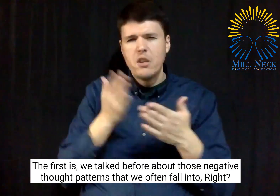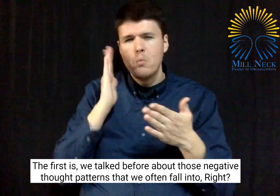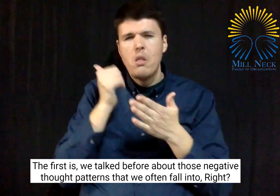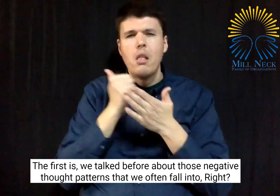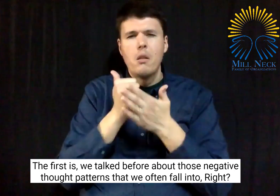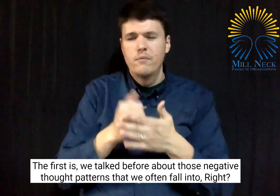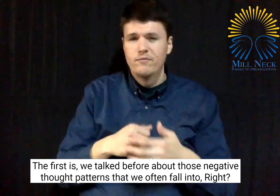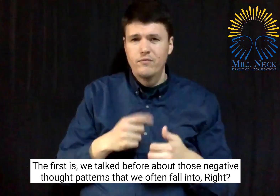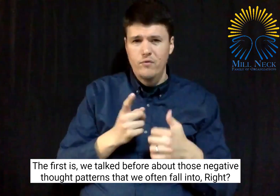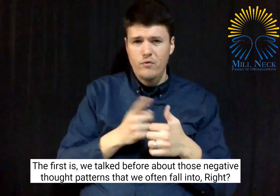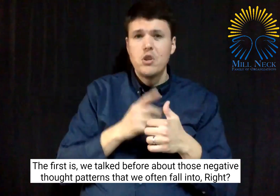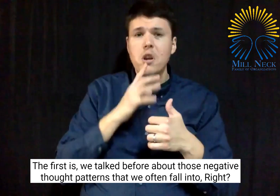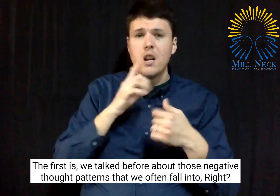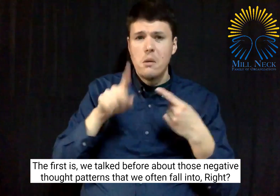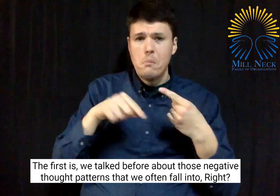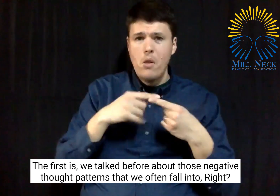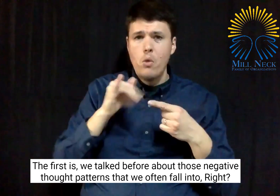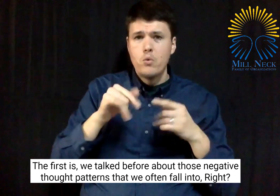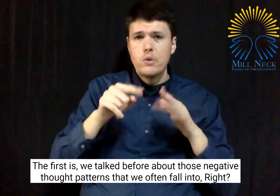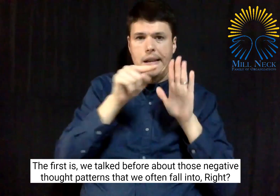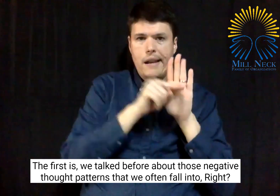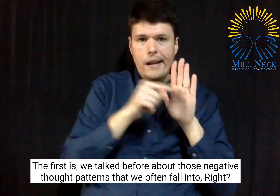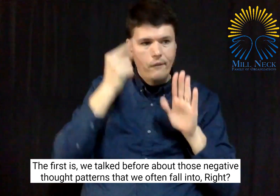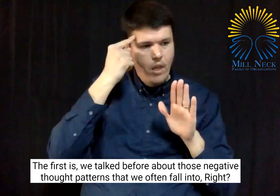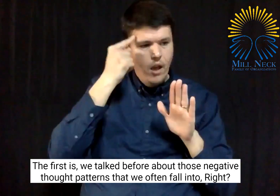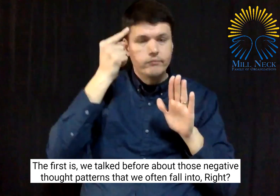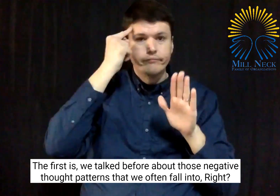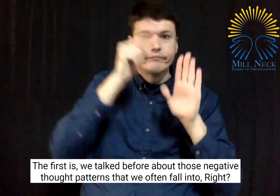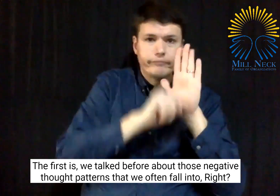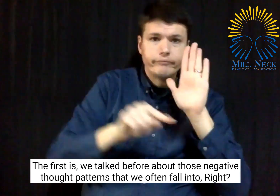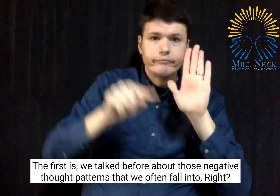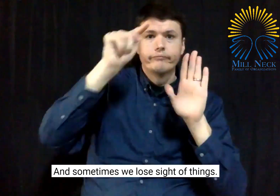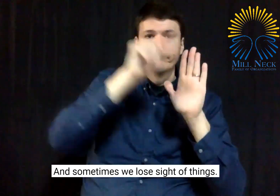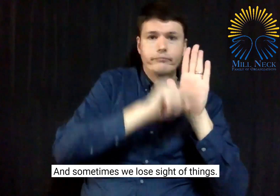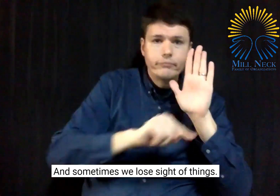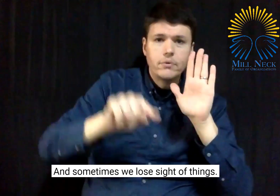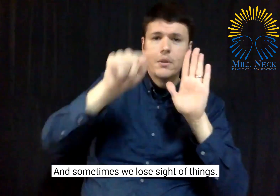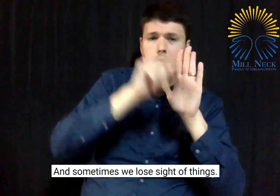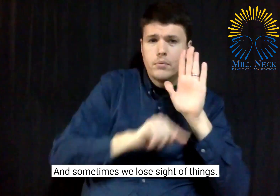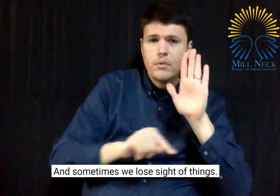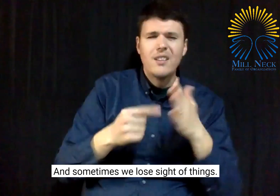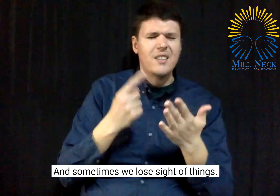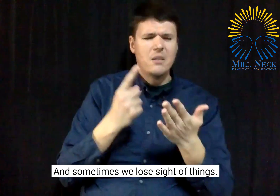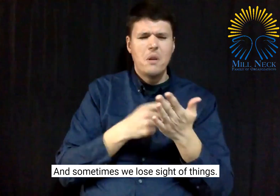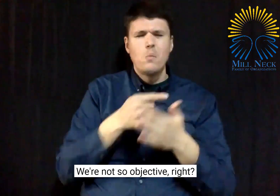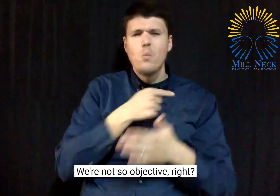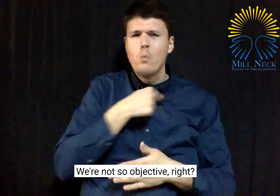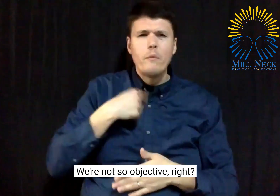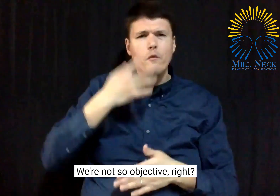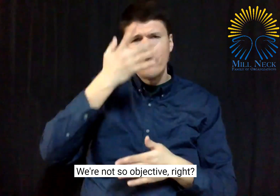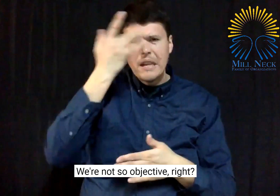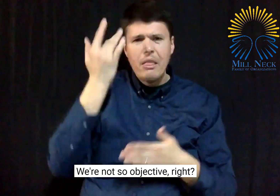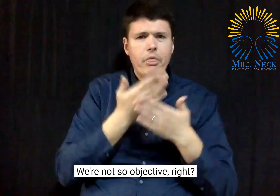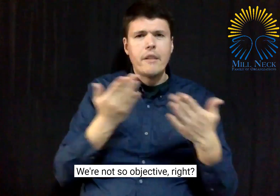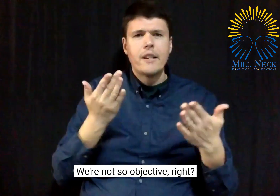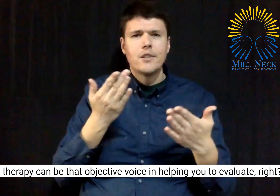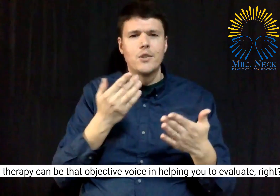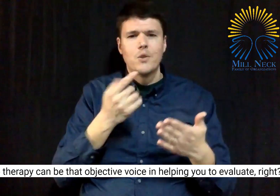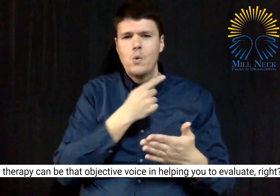we talked before about those negative thought patterns that we often fall into, right? And sometimes we lose sight of things. We're not so objective, right? So therapy can